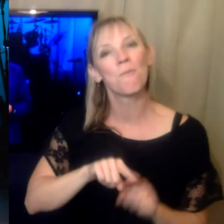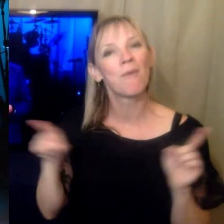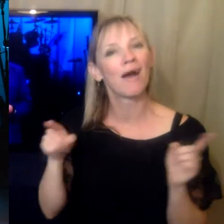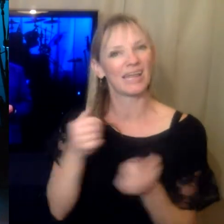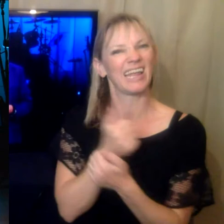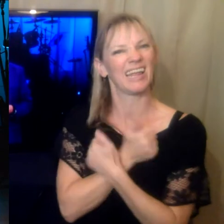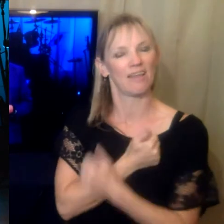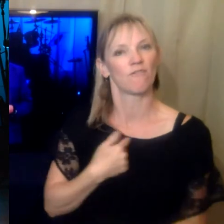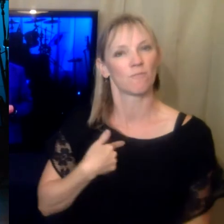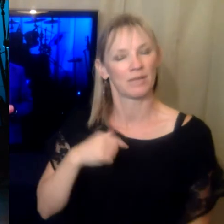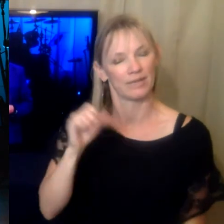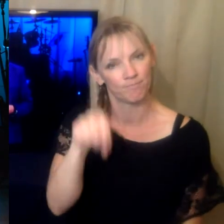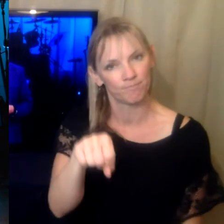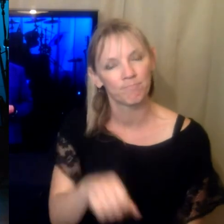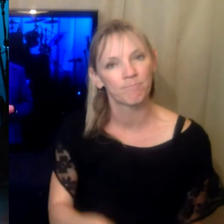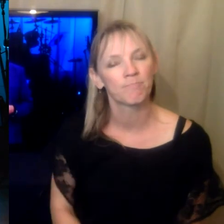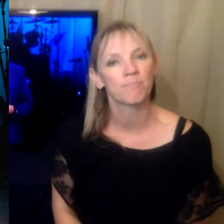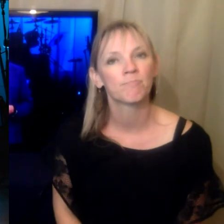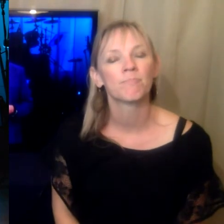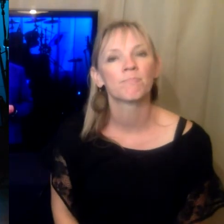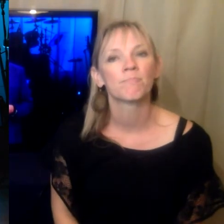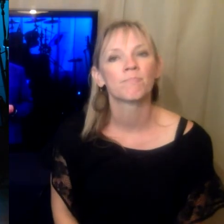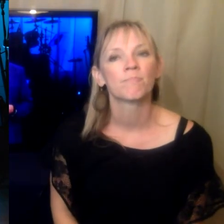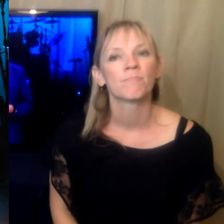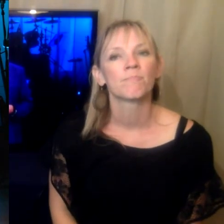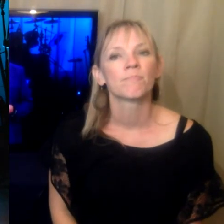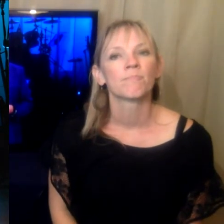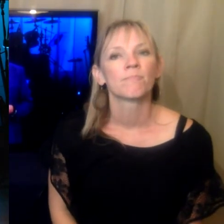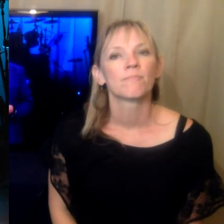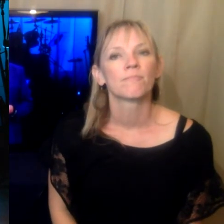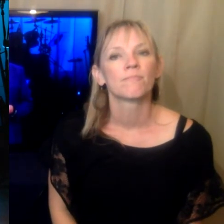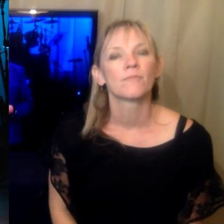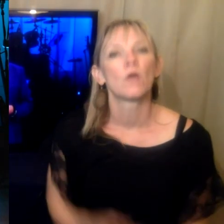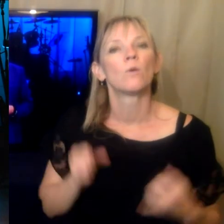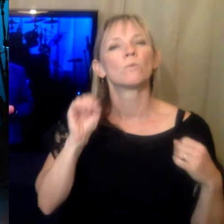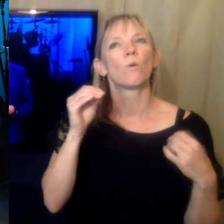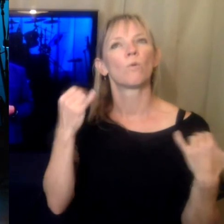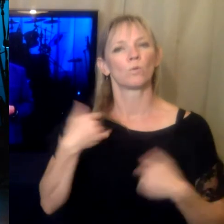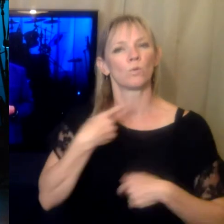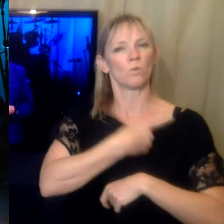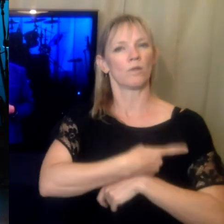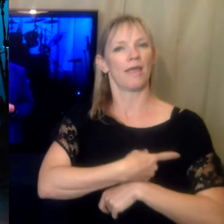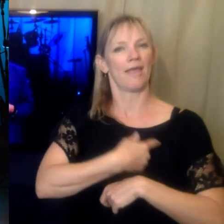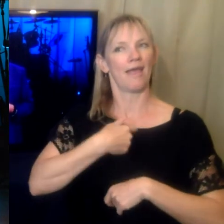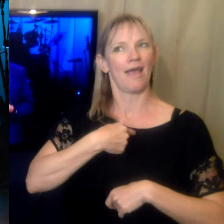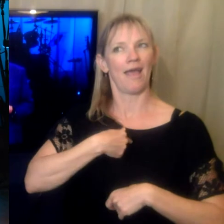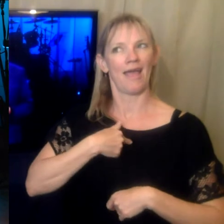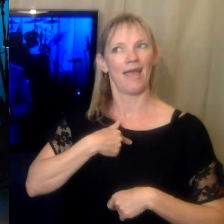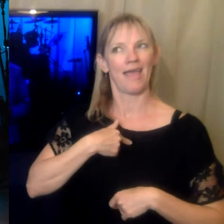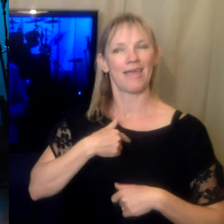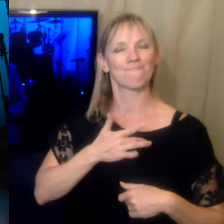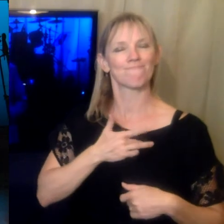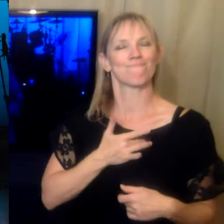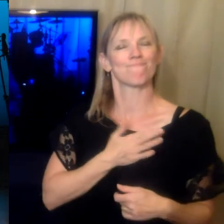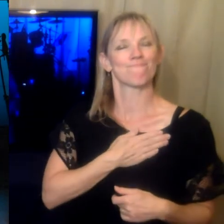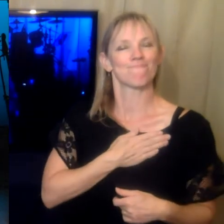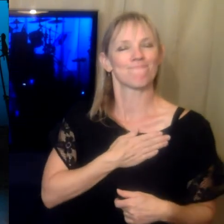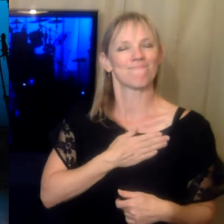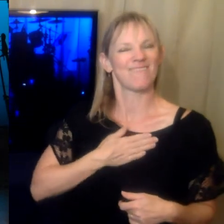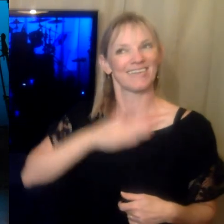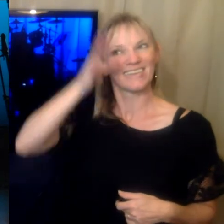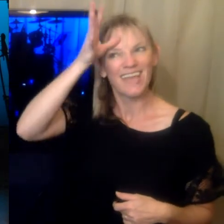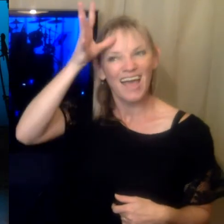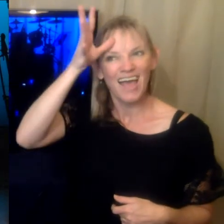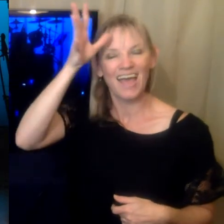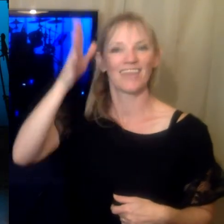yet he loved me. And so I hold him this day in my heart with gratitude and with